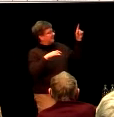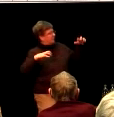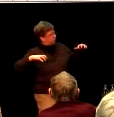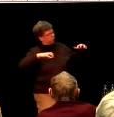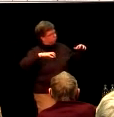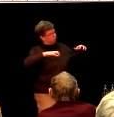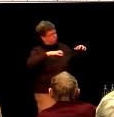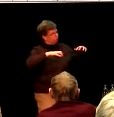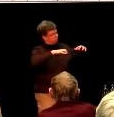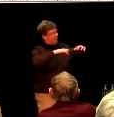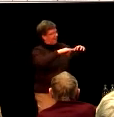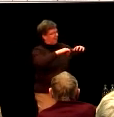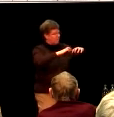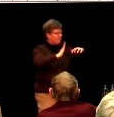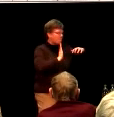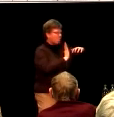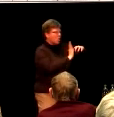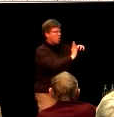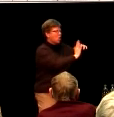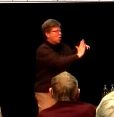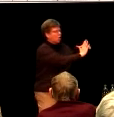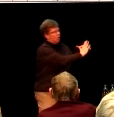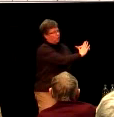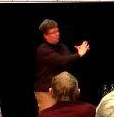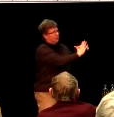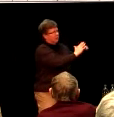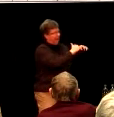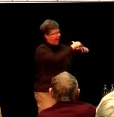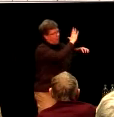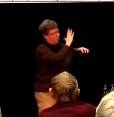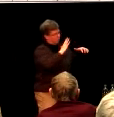is going to push the other air mass out of the way through time.